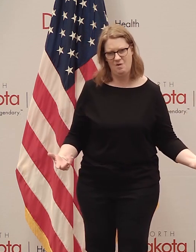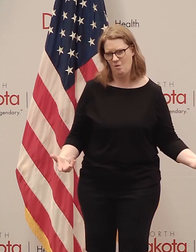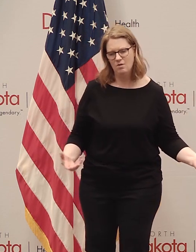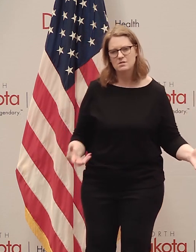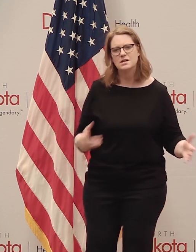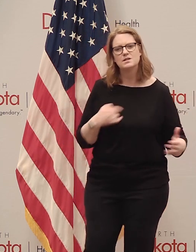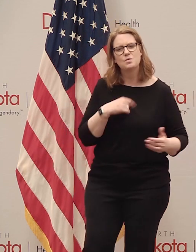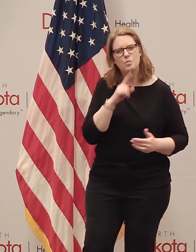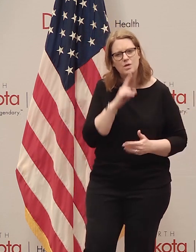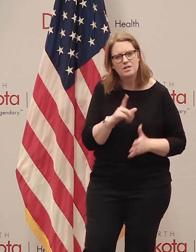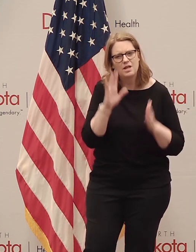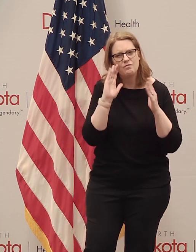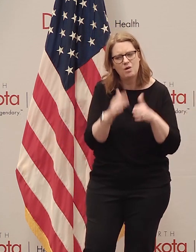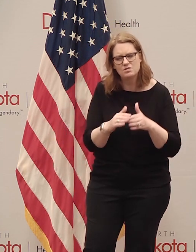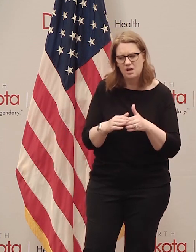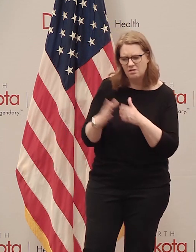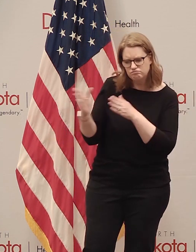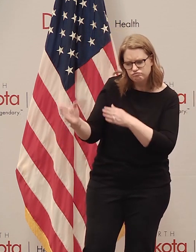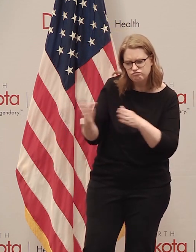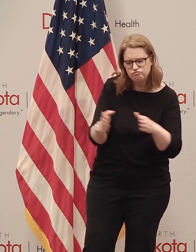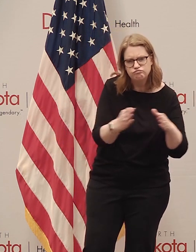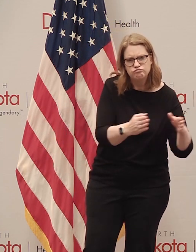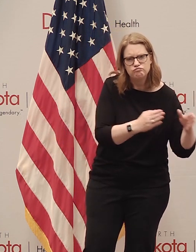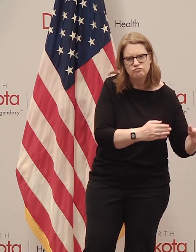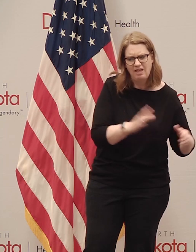each individual might be going through. Okay?